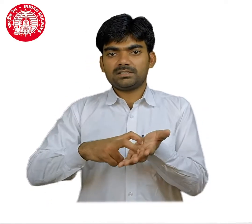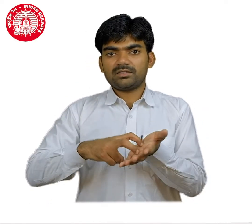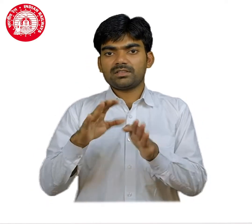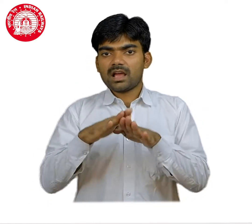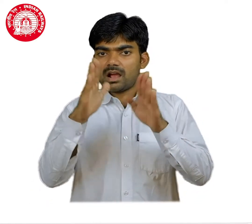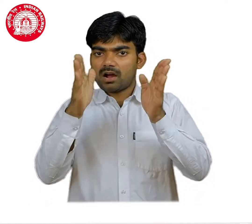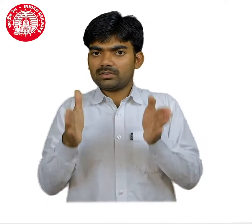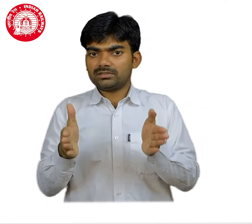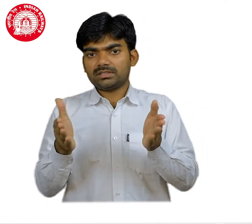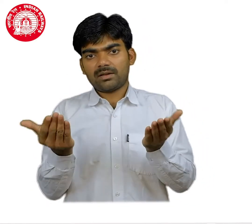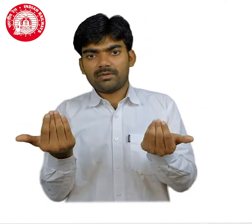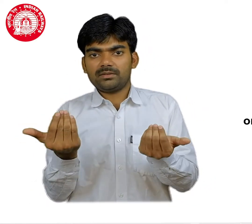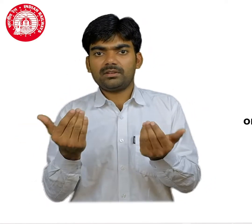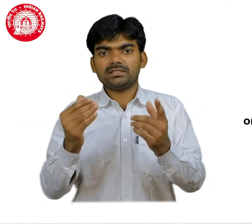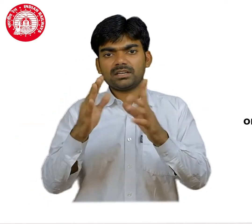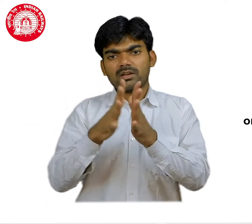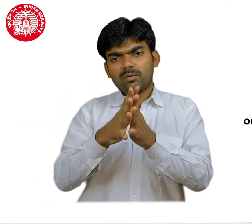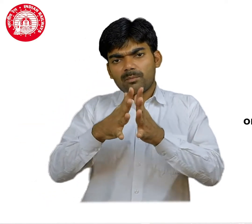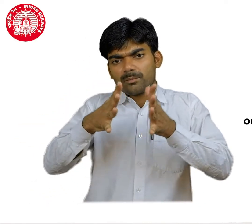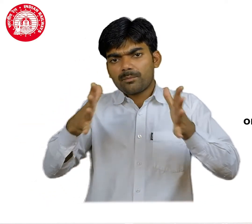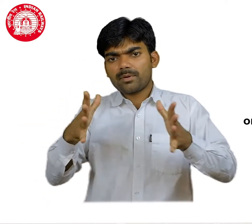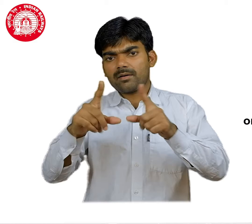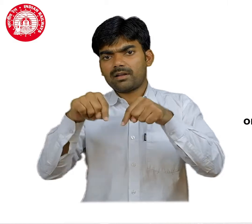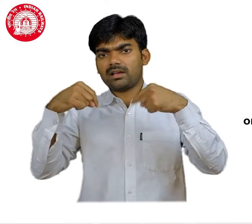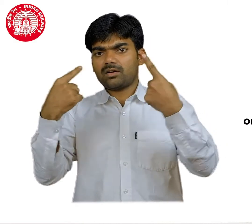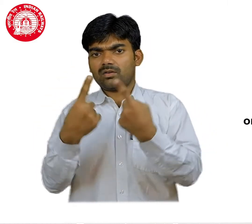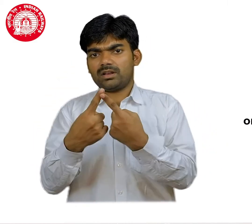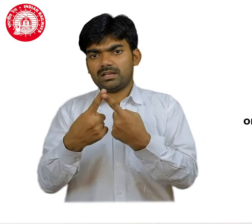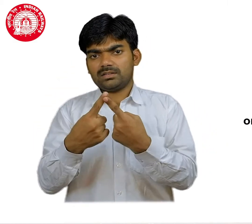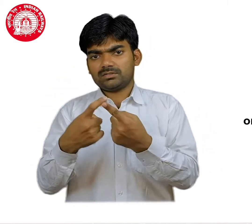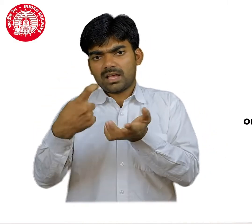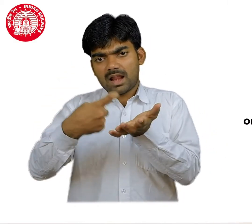Reservation center is present on the right side of the main hall.